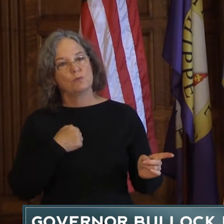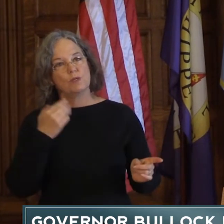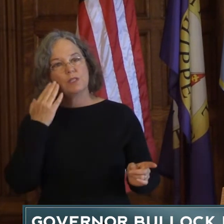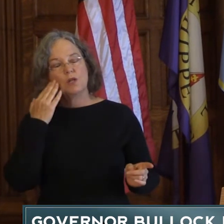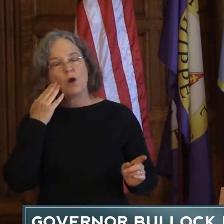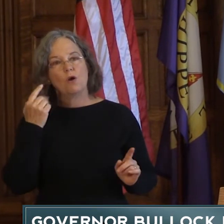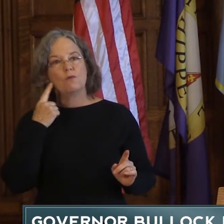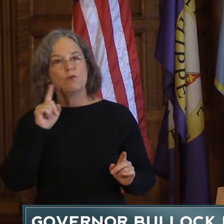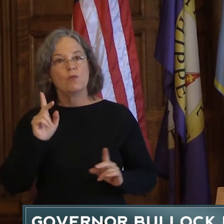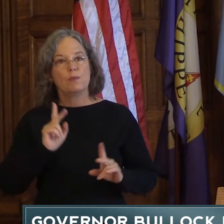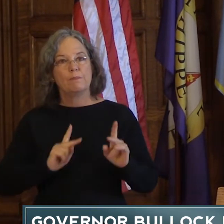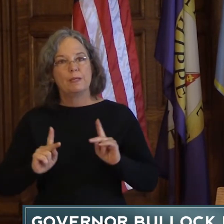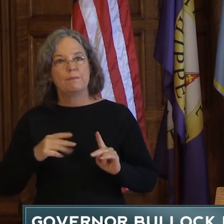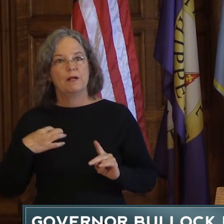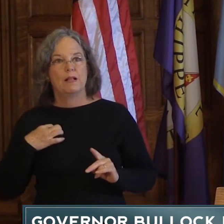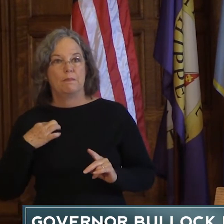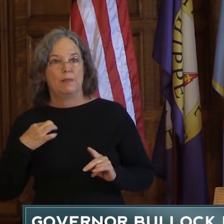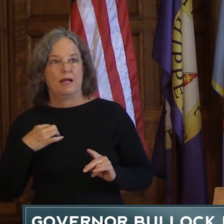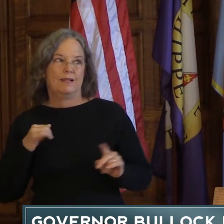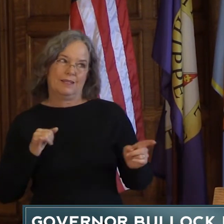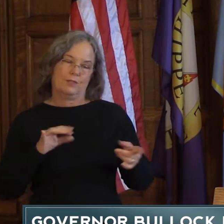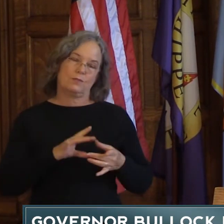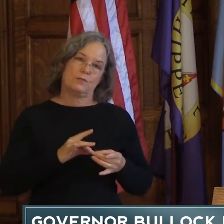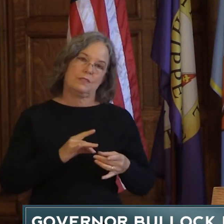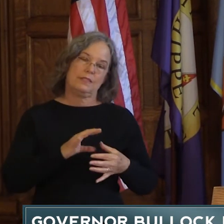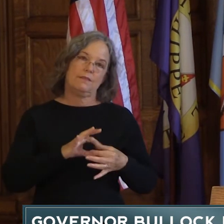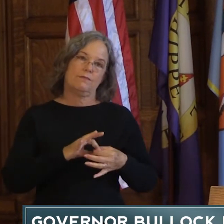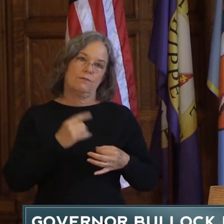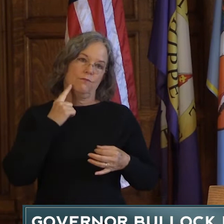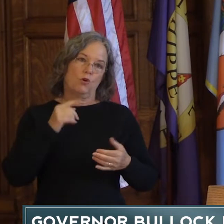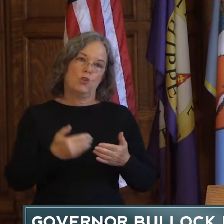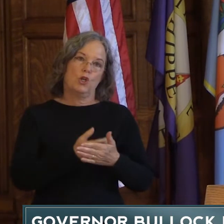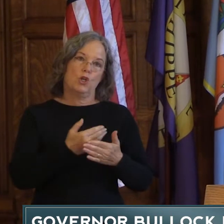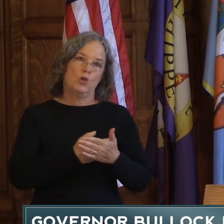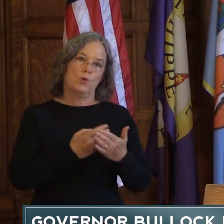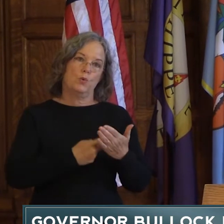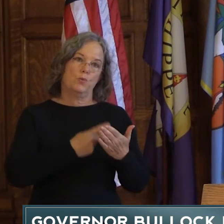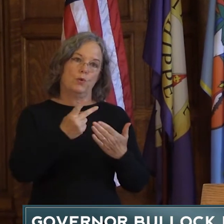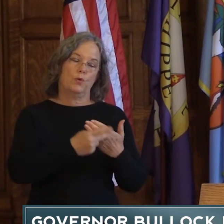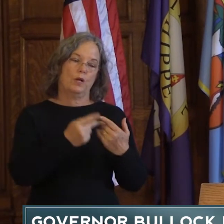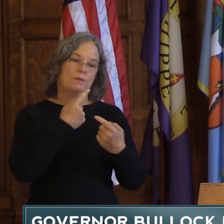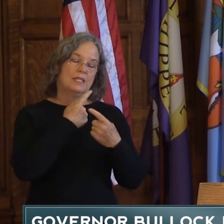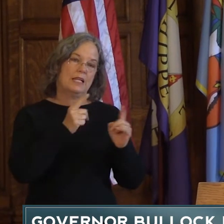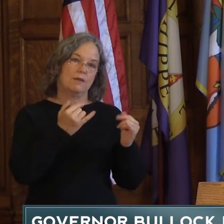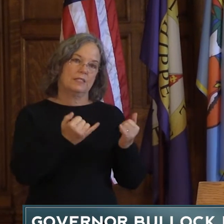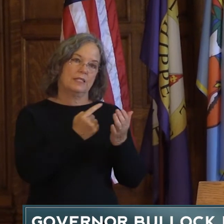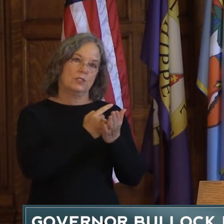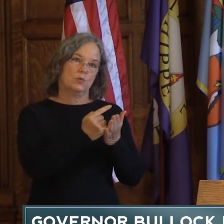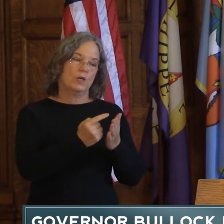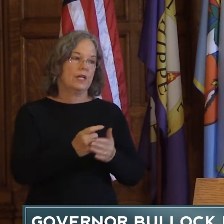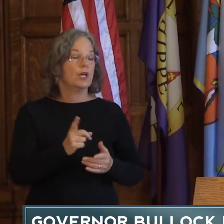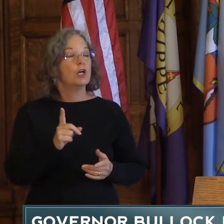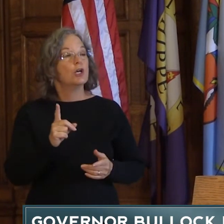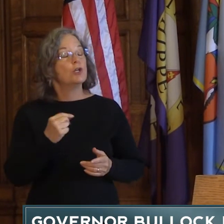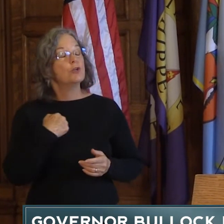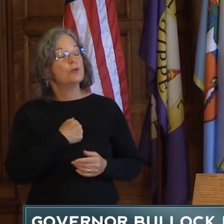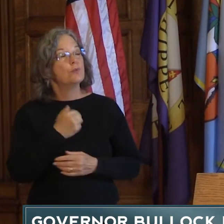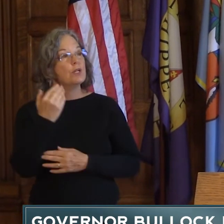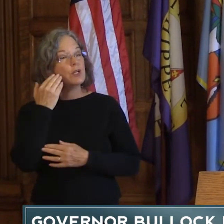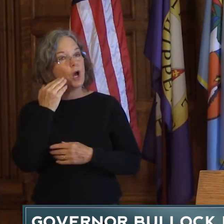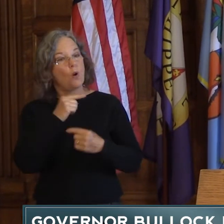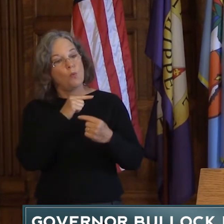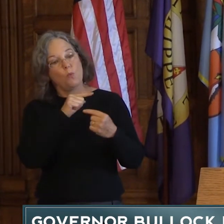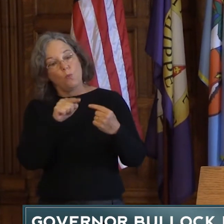are applying, as you talked about, for these new programs that were announced this week, do we know when they